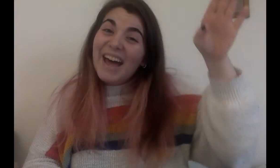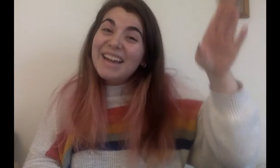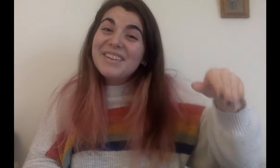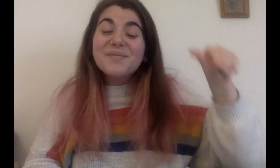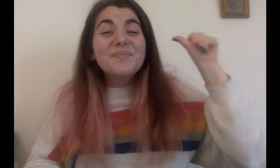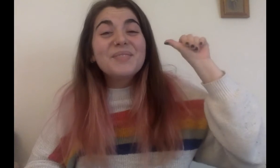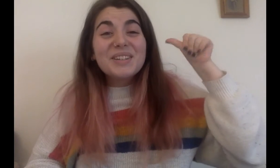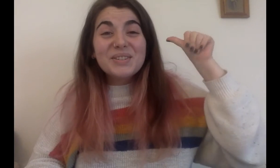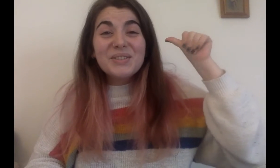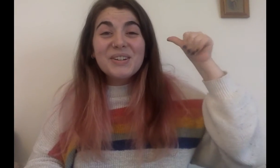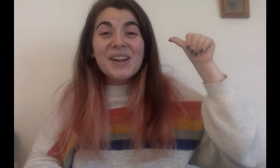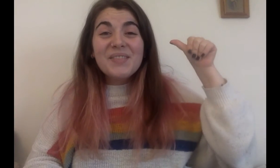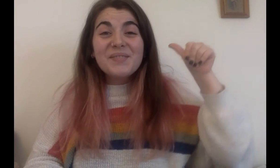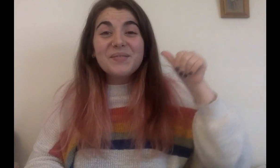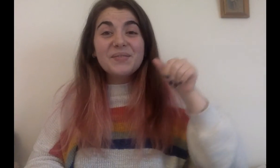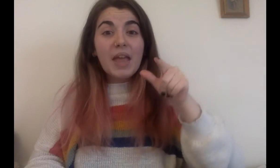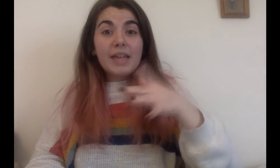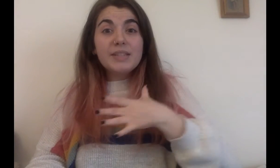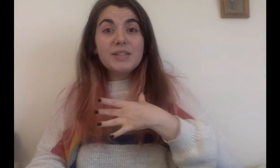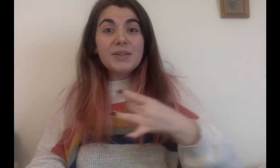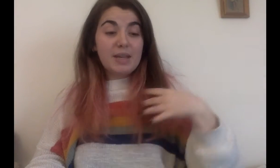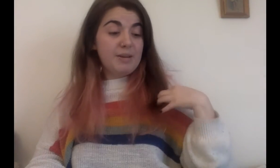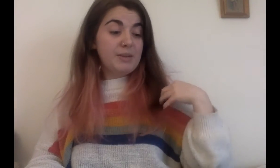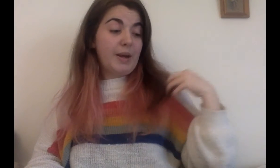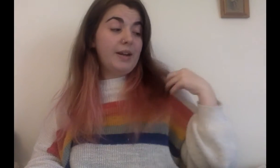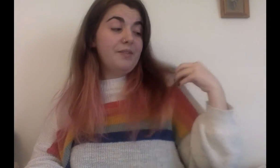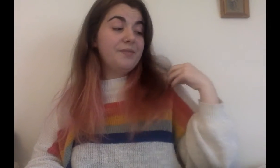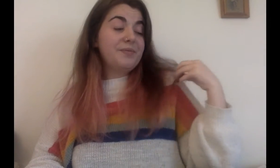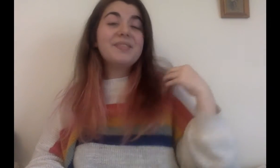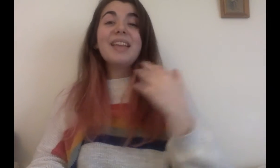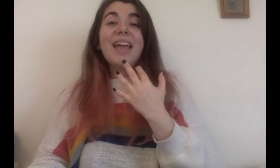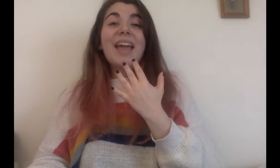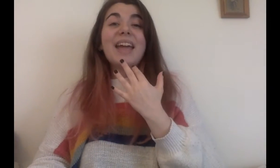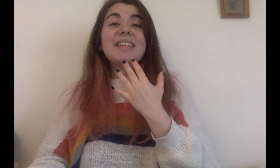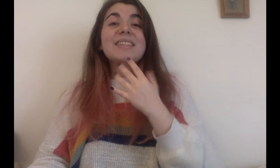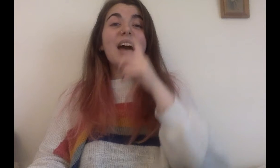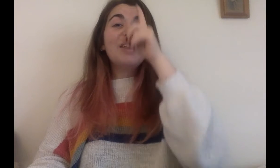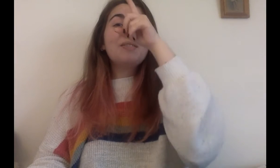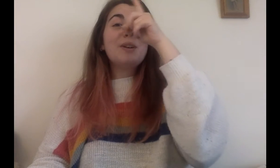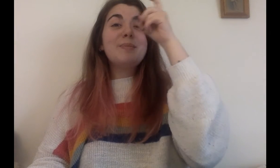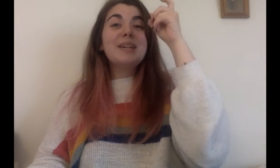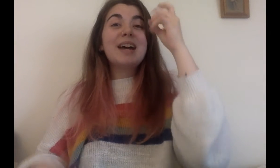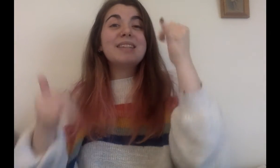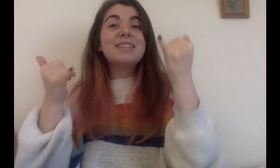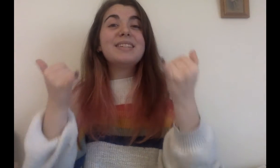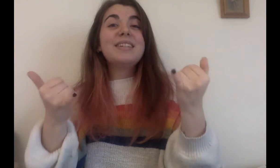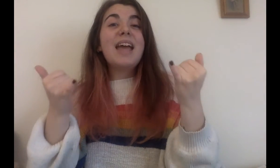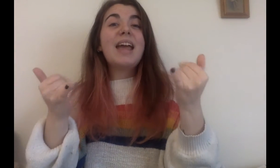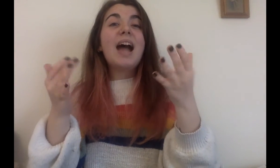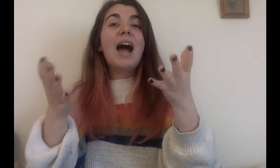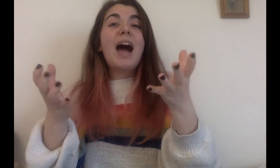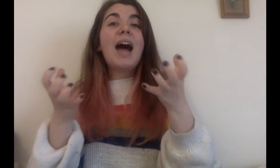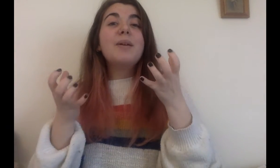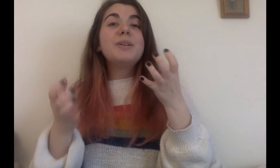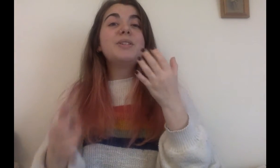Hi, it's Aurora. Do you like my sweater? It's colorful because today I want to do